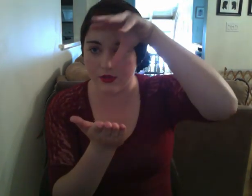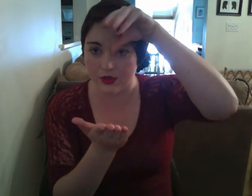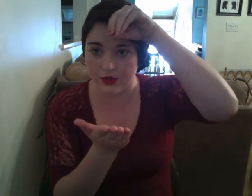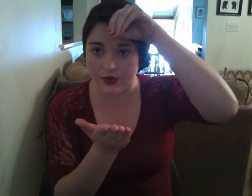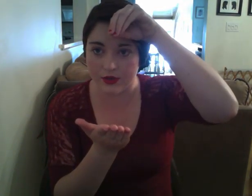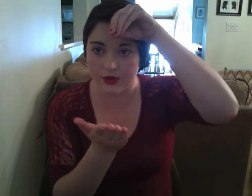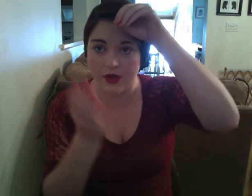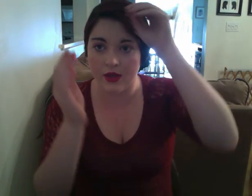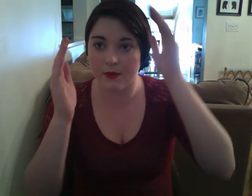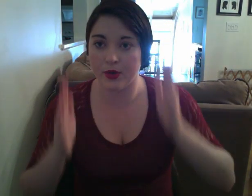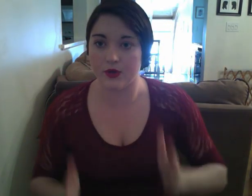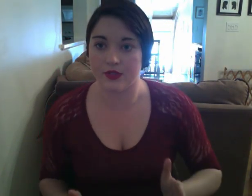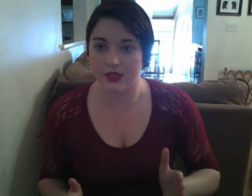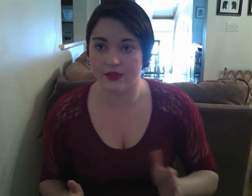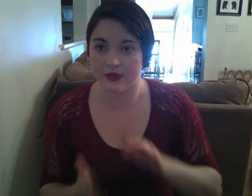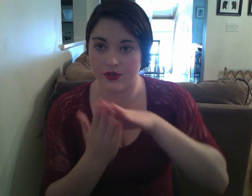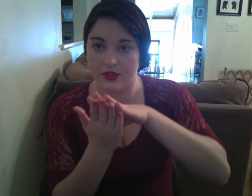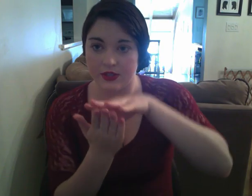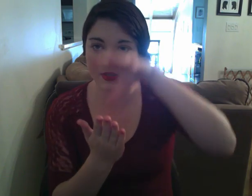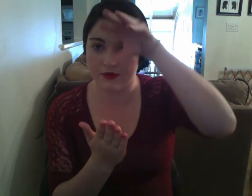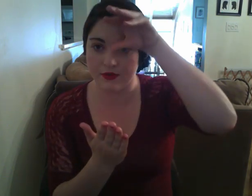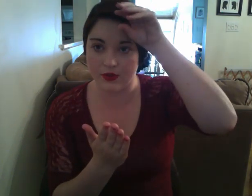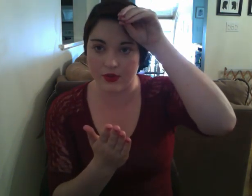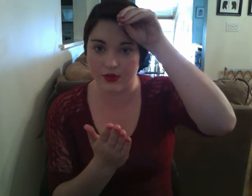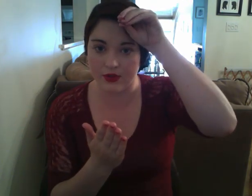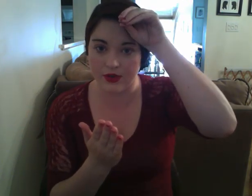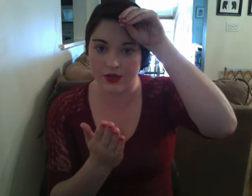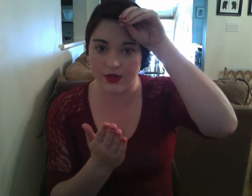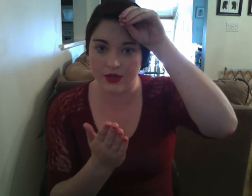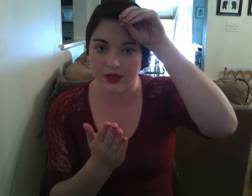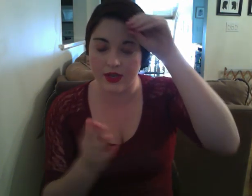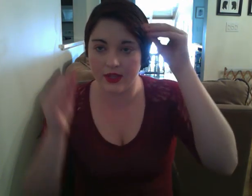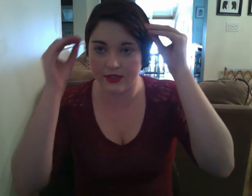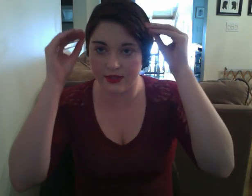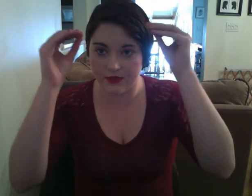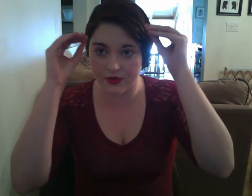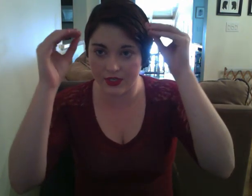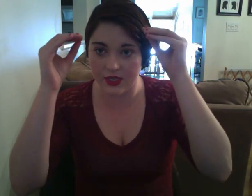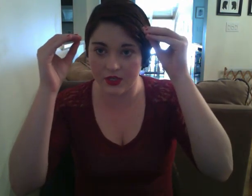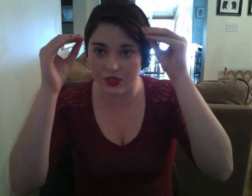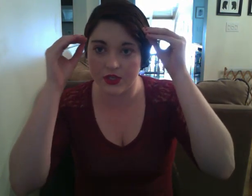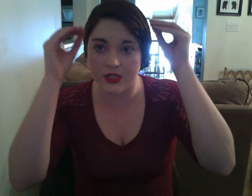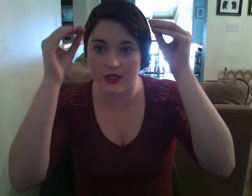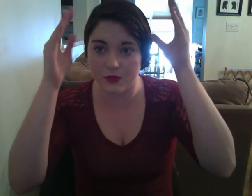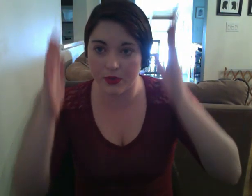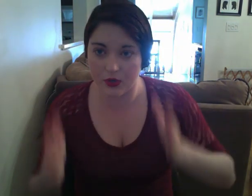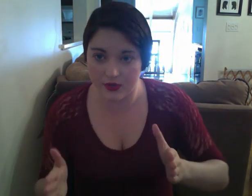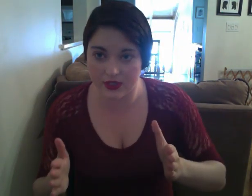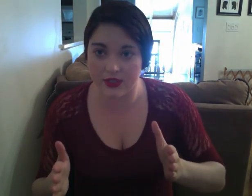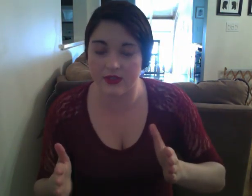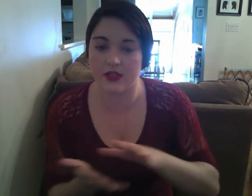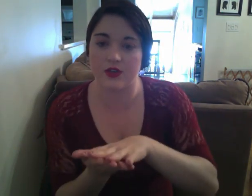a learn person, so this is sign for learn, and this is sign for teach. Teach person is a teacher,